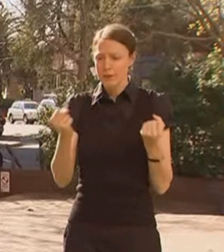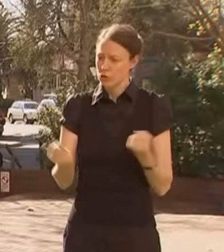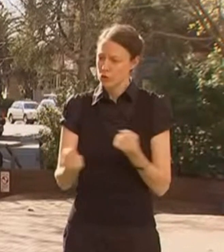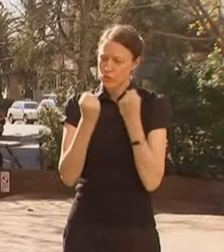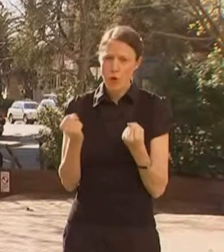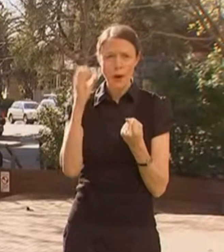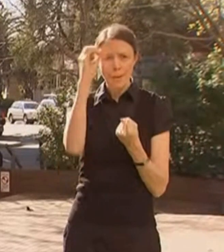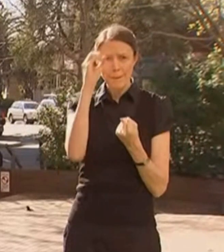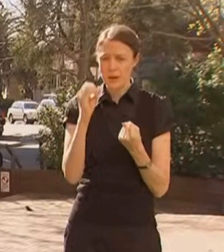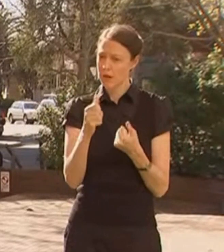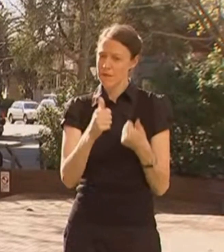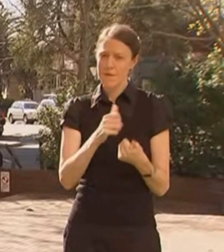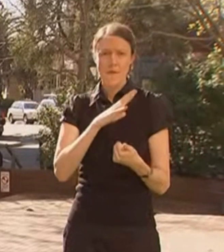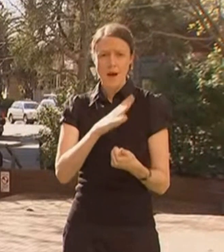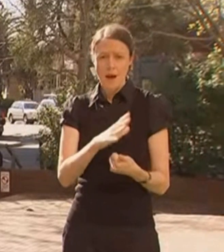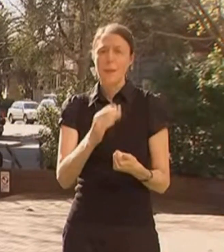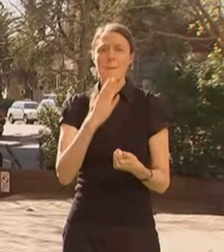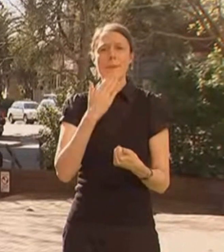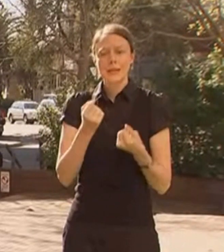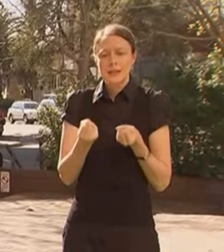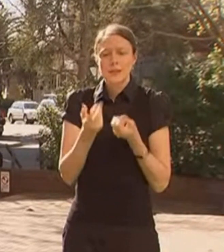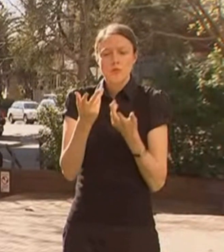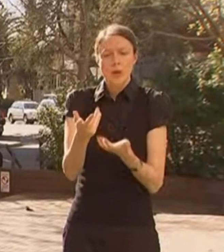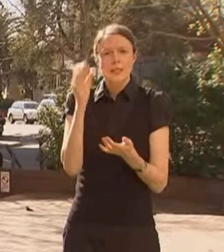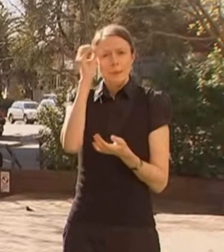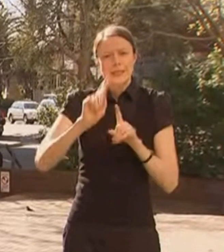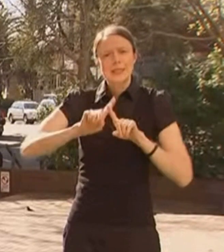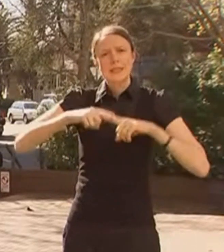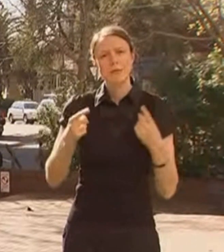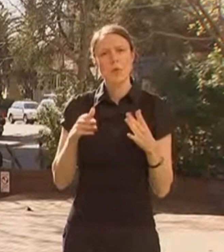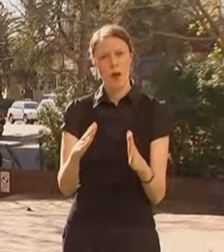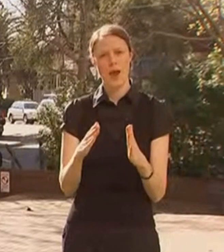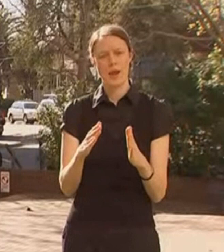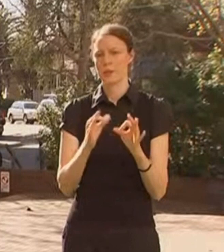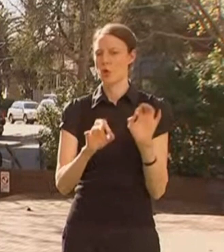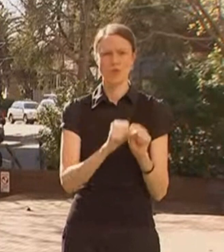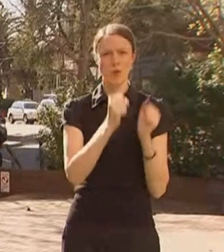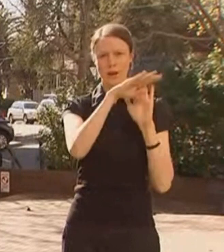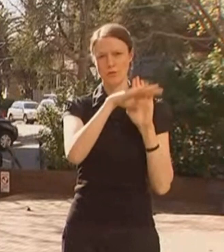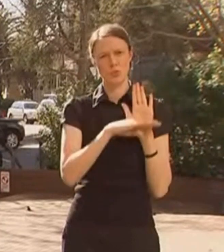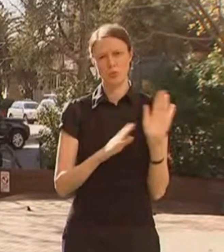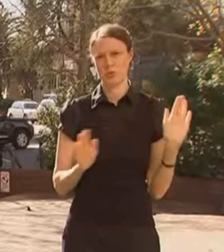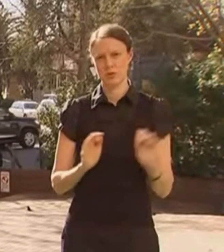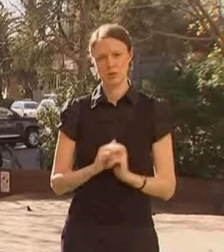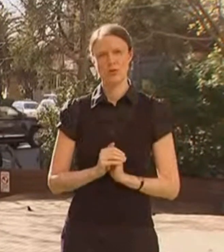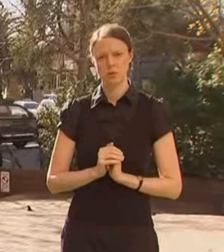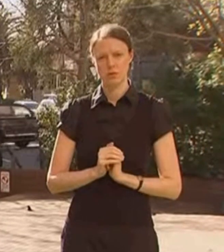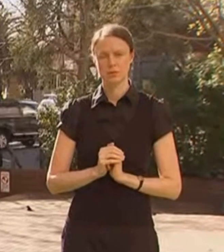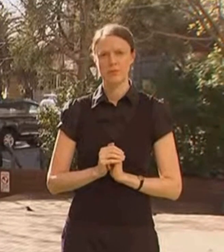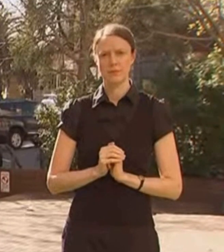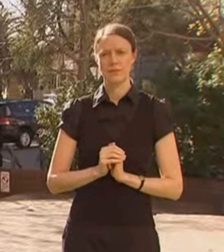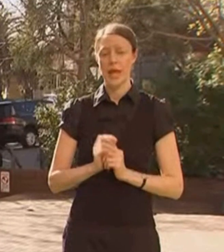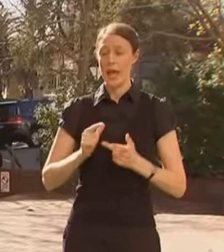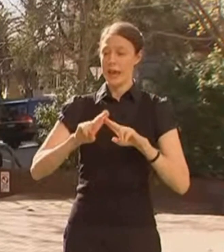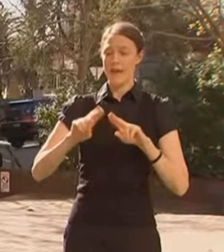so many other things because of COVID. So many people have taken different decisions than they normally would. So